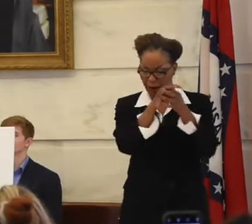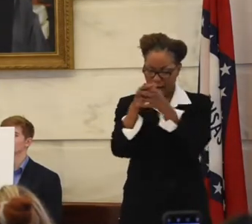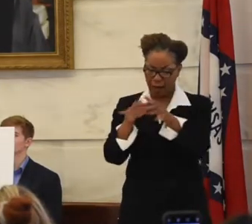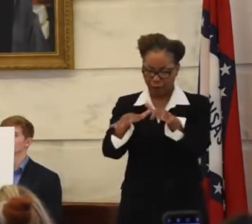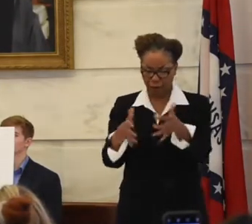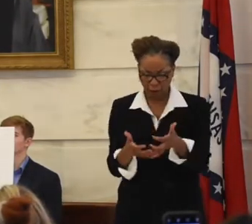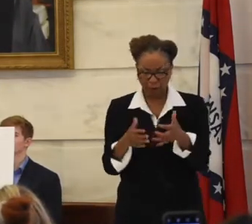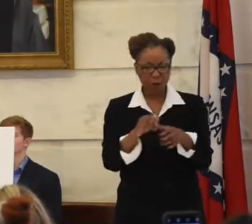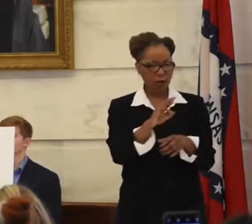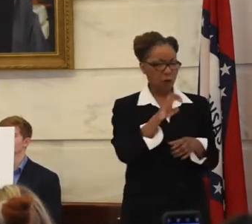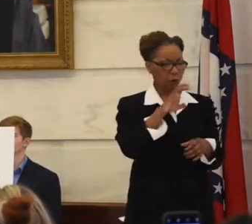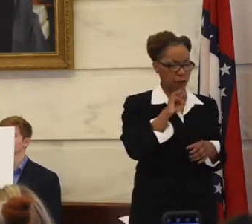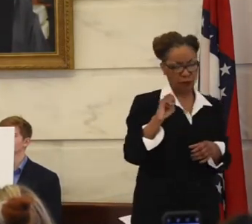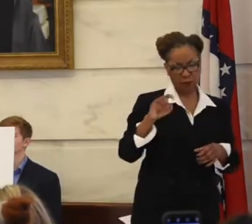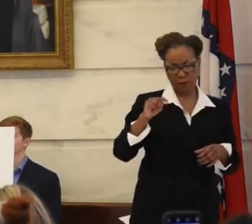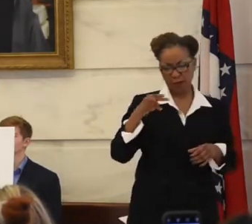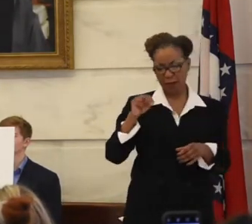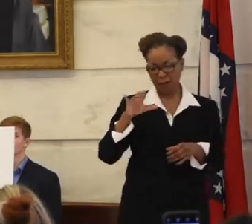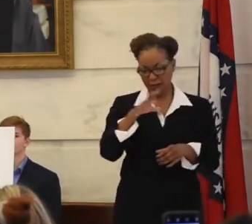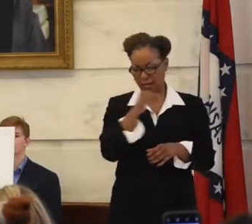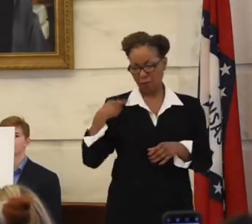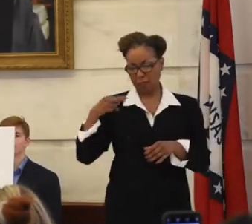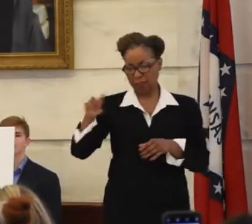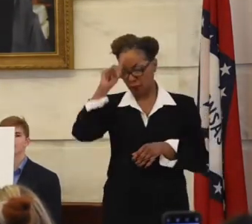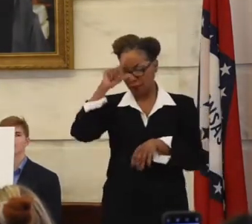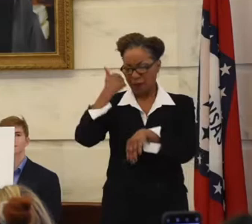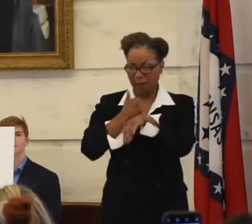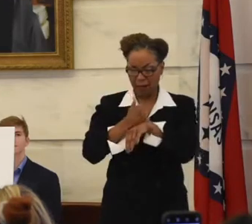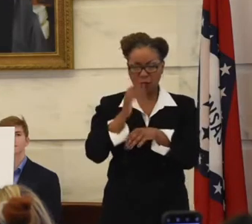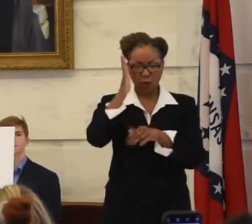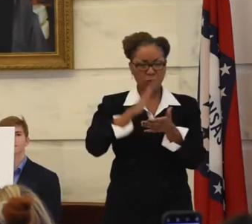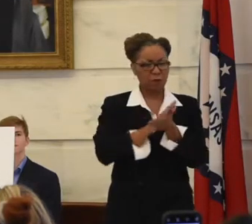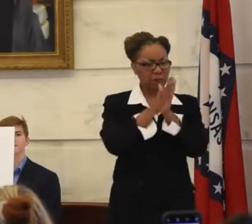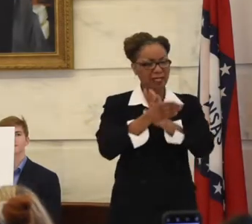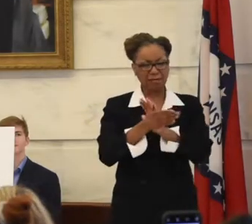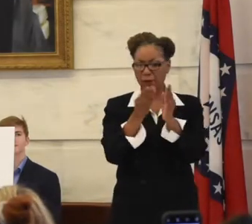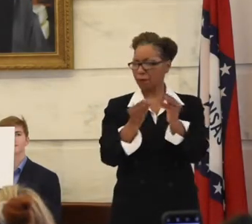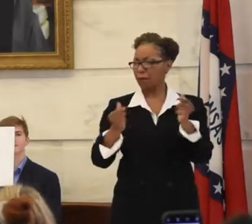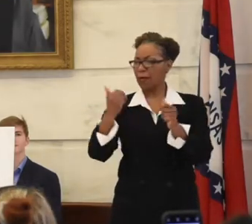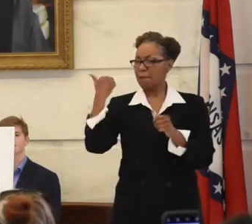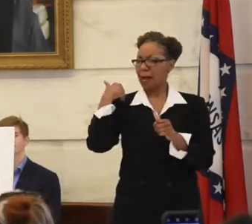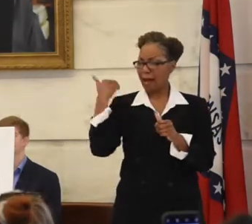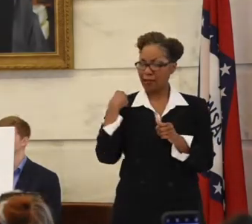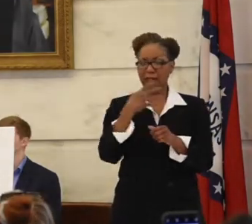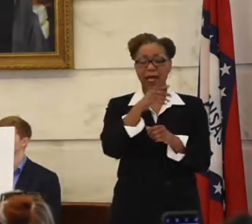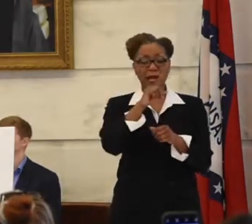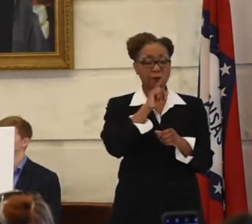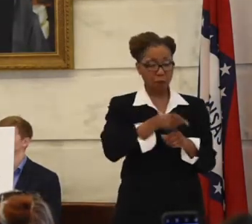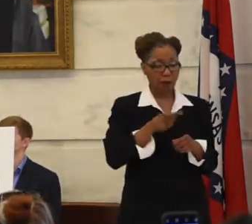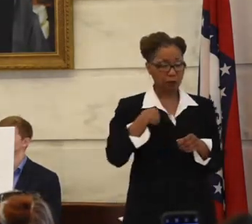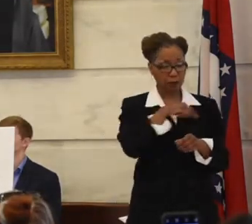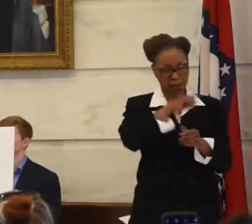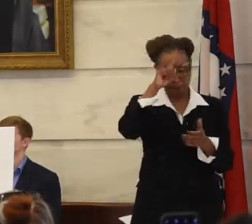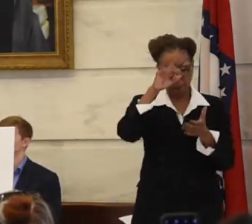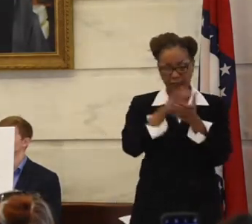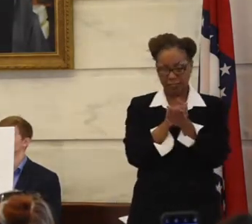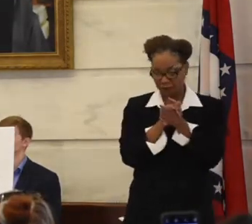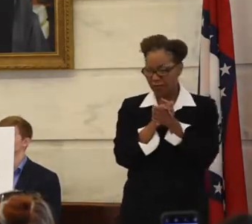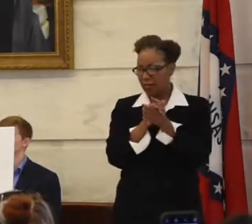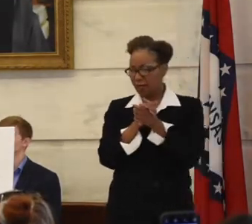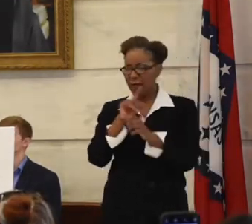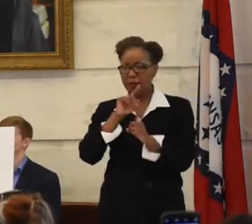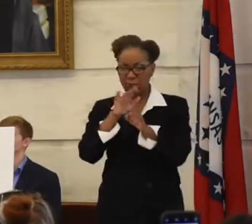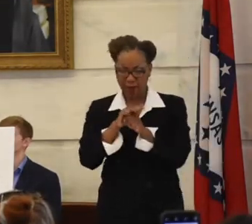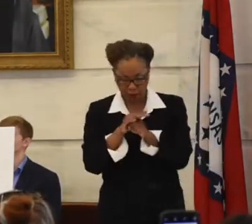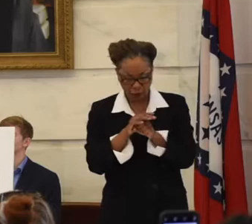where racial, ethnic, and religious biases will become a thing of the past. And whereas we believe that a